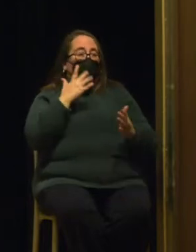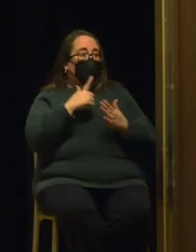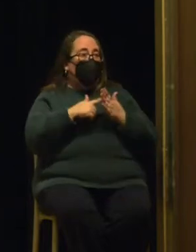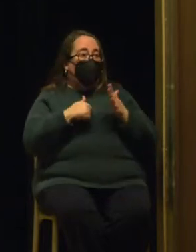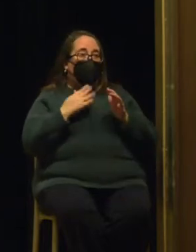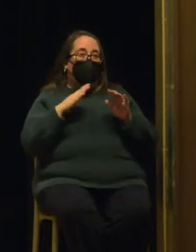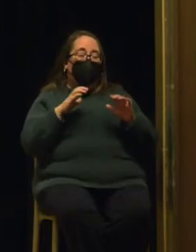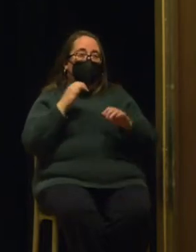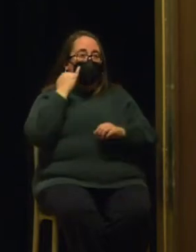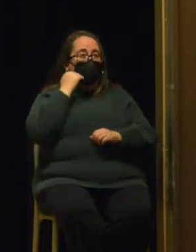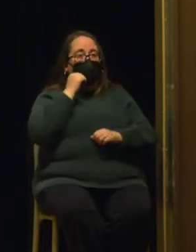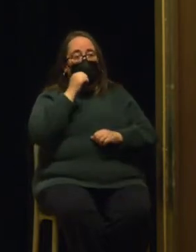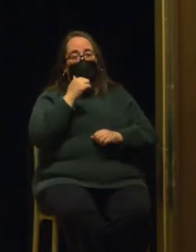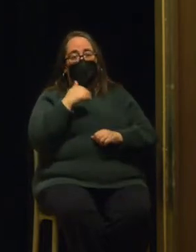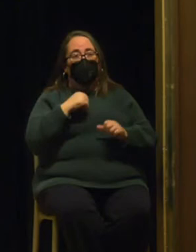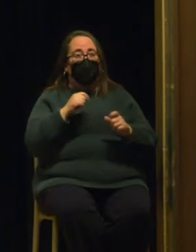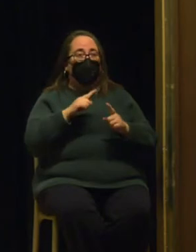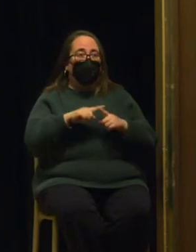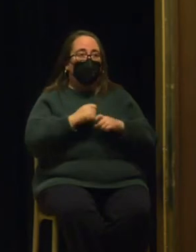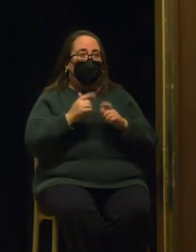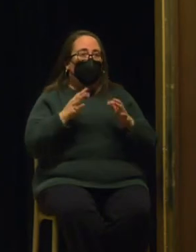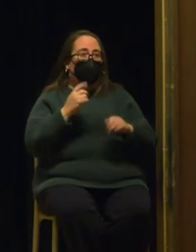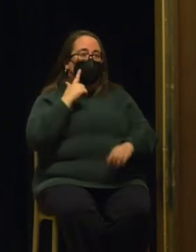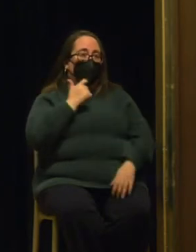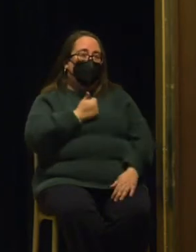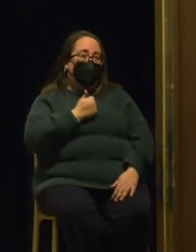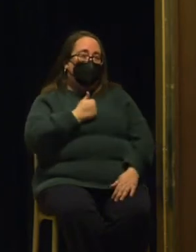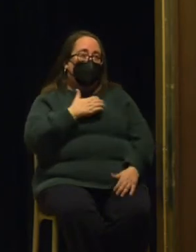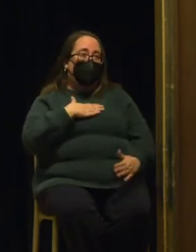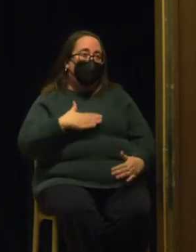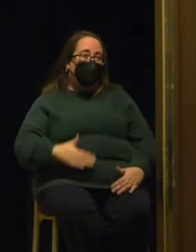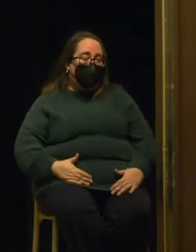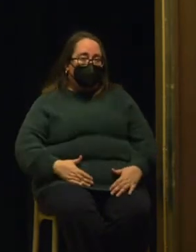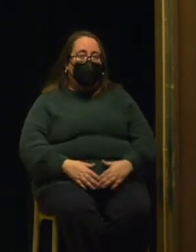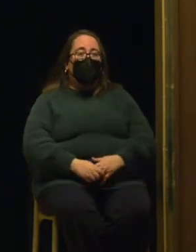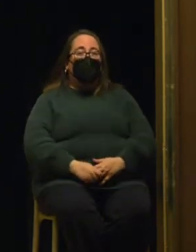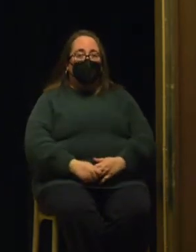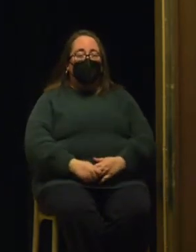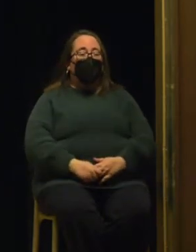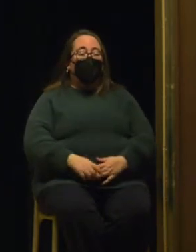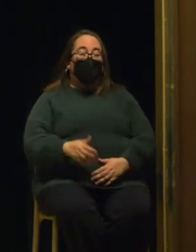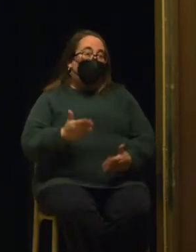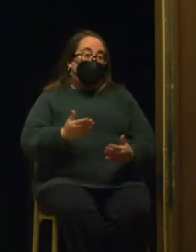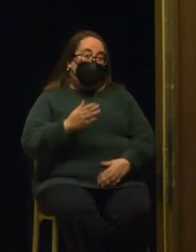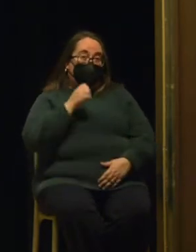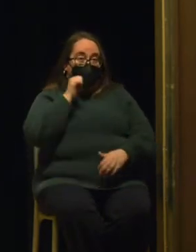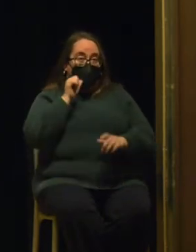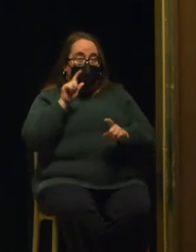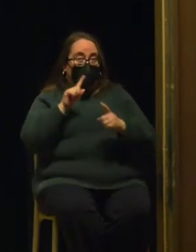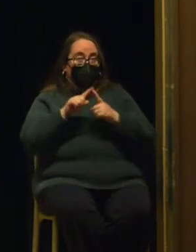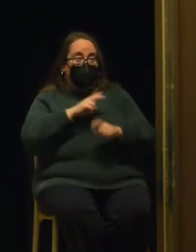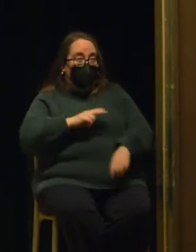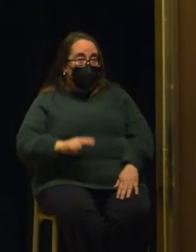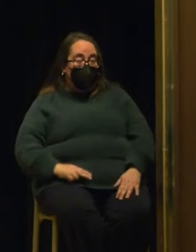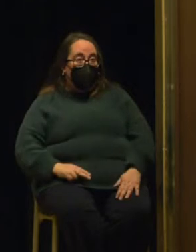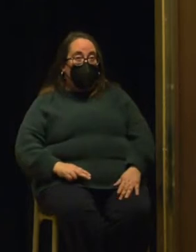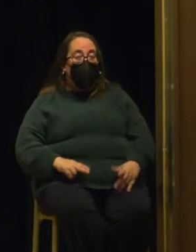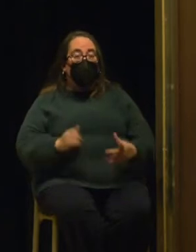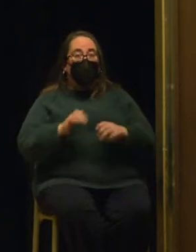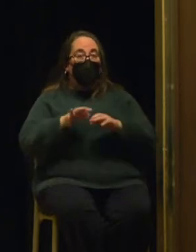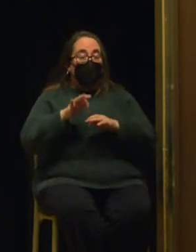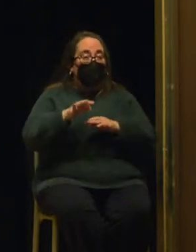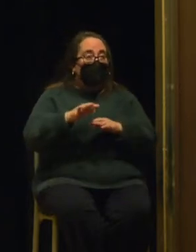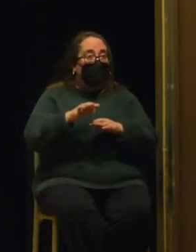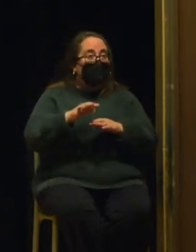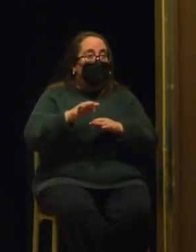done if I didn't have the ability to make that decision. Yeah. I probably wouldn't have gone to Harvard, at least not that year. Would I have gone